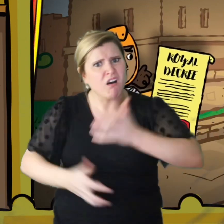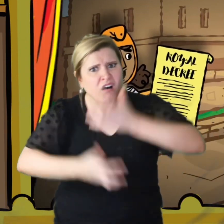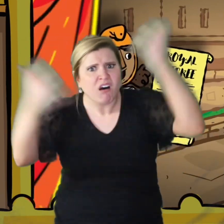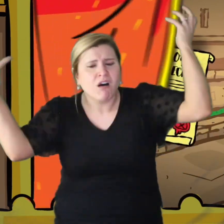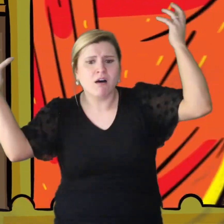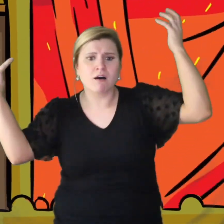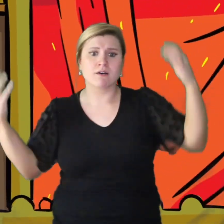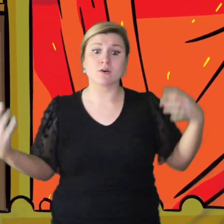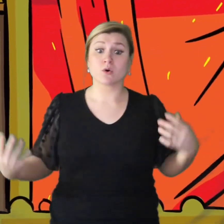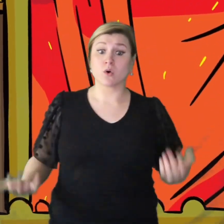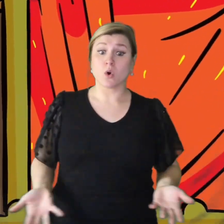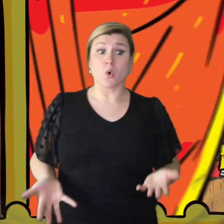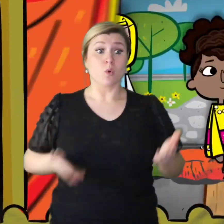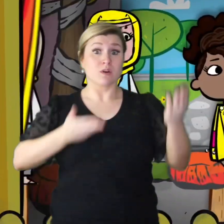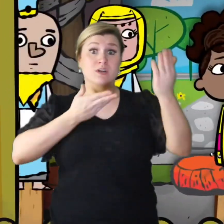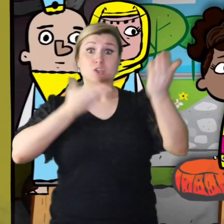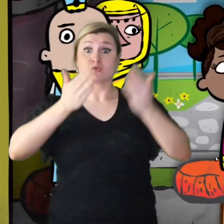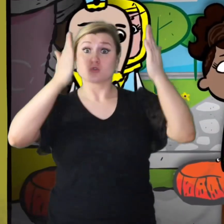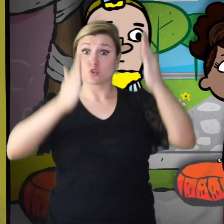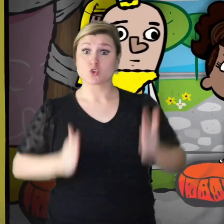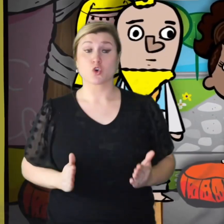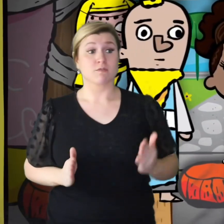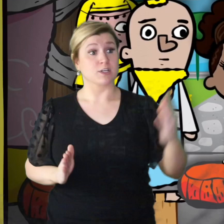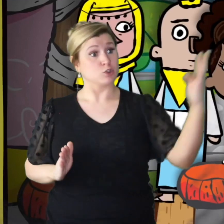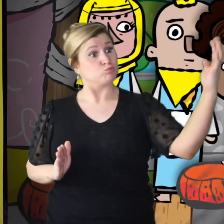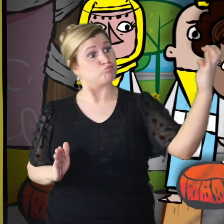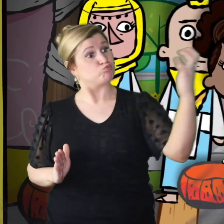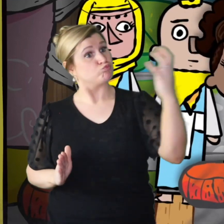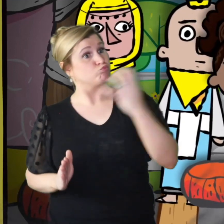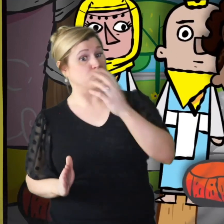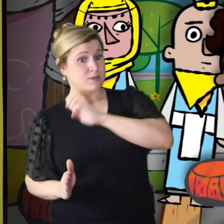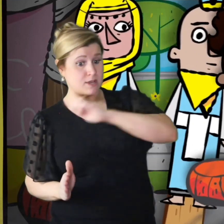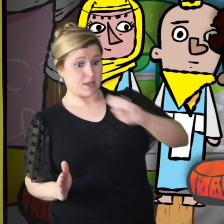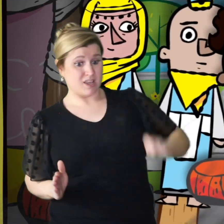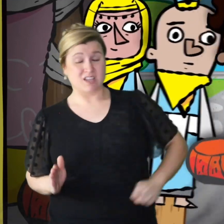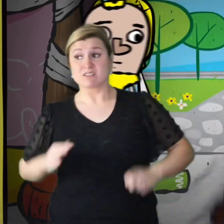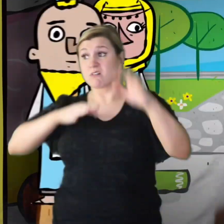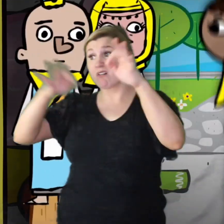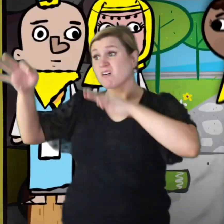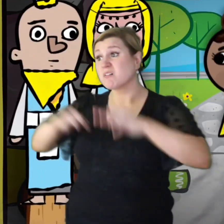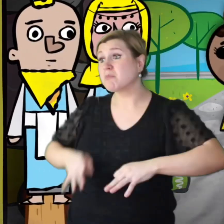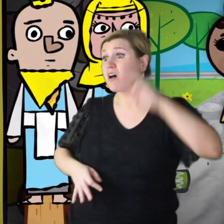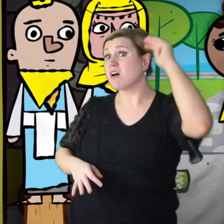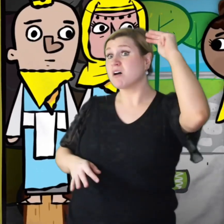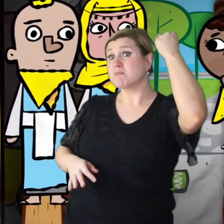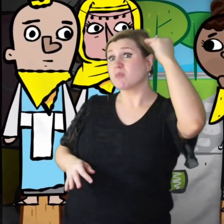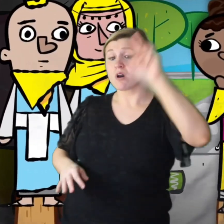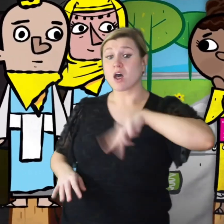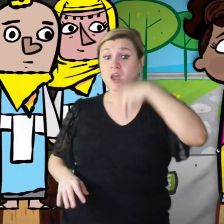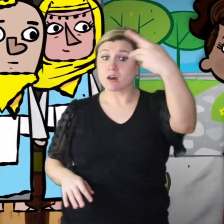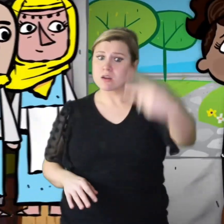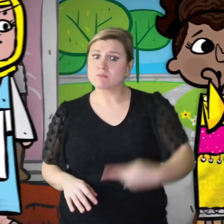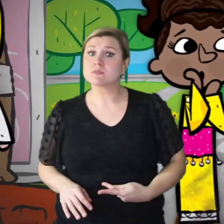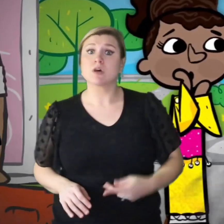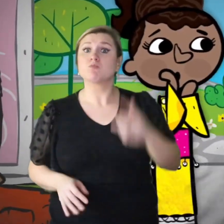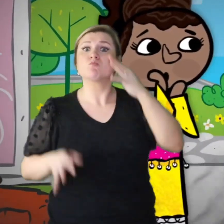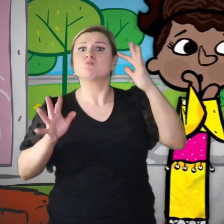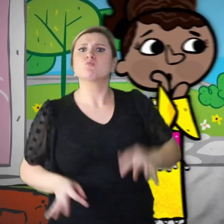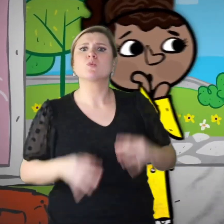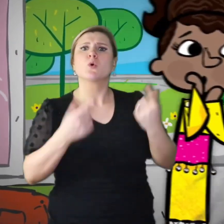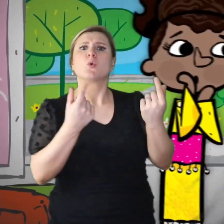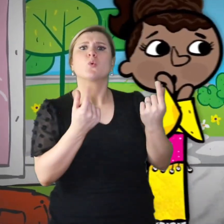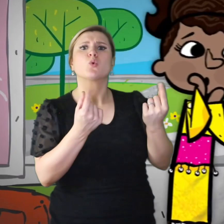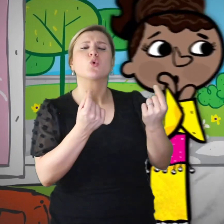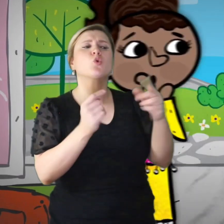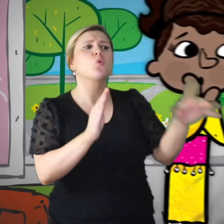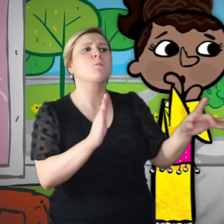Persia. When Queen Esther's servants came and told her about how upset Mordecai was, she sent one of her